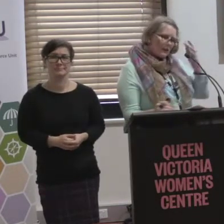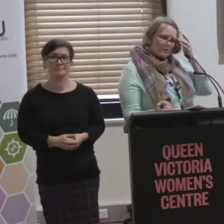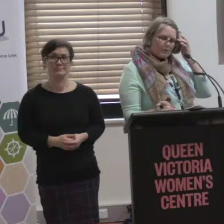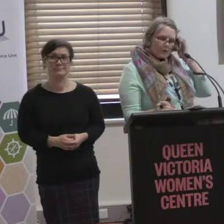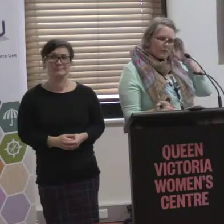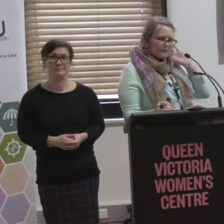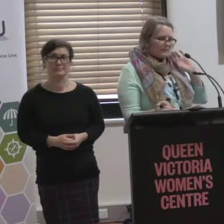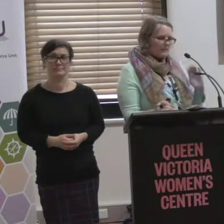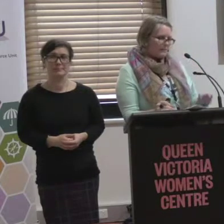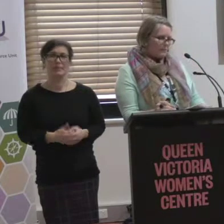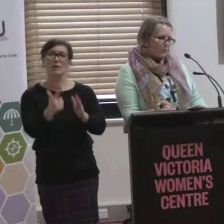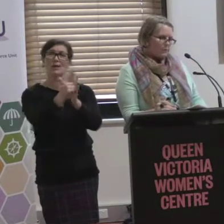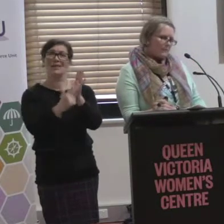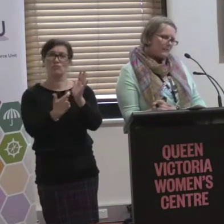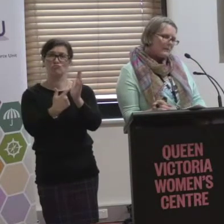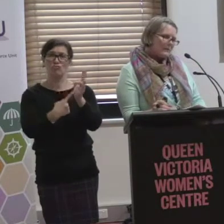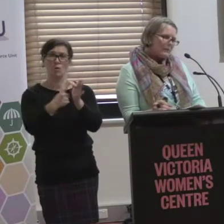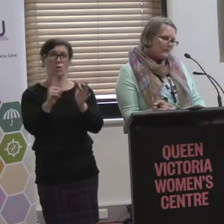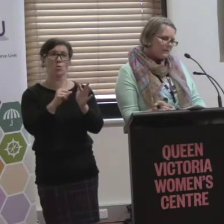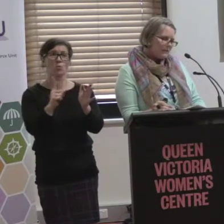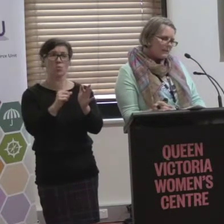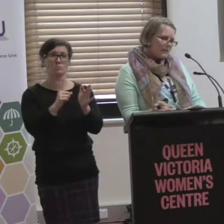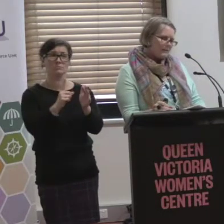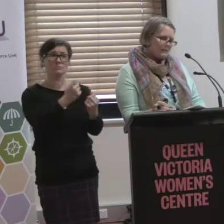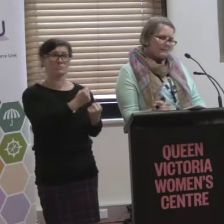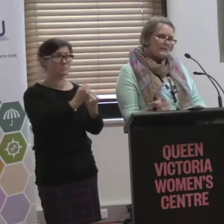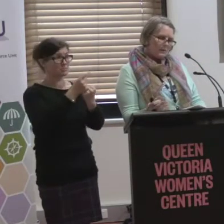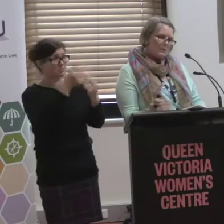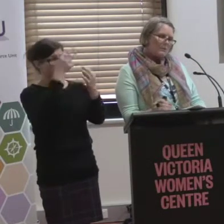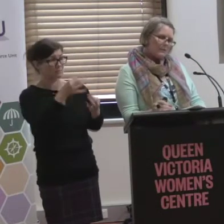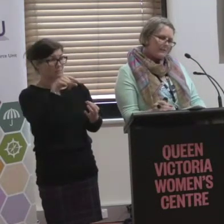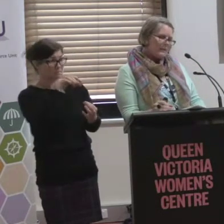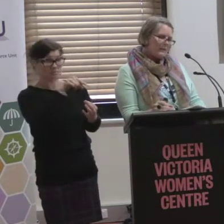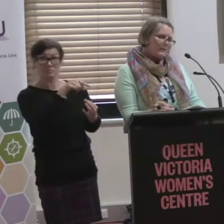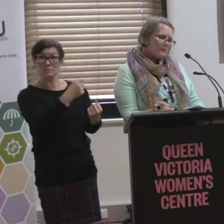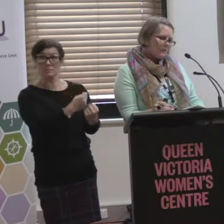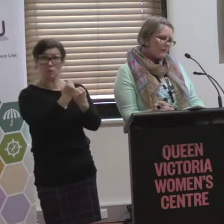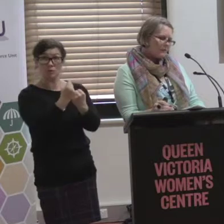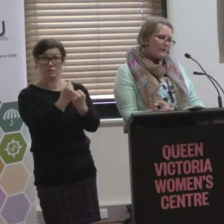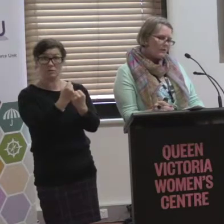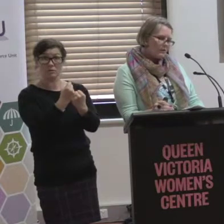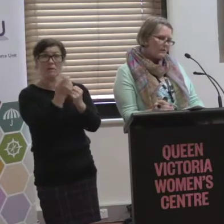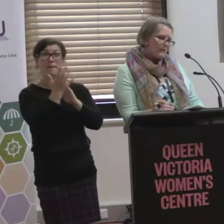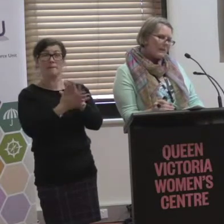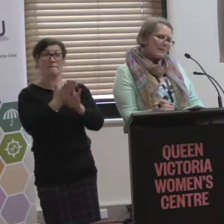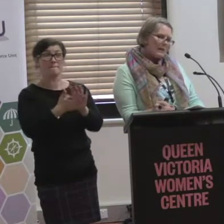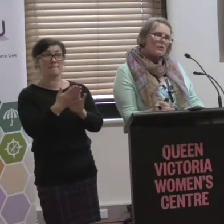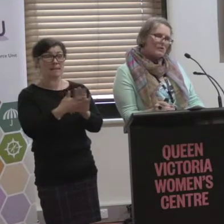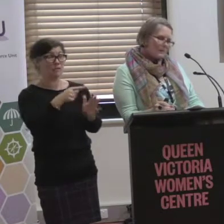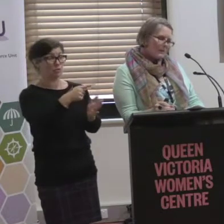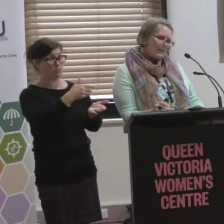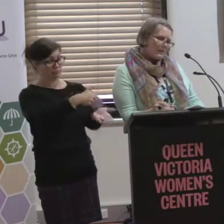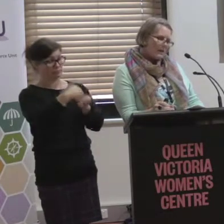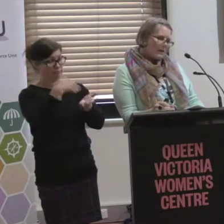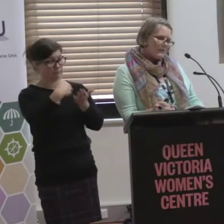So the legal roles for decision supporters. Supported decision-making is assisting the person with disability to make their own decisions, make